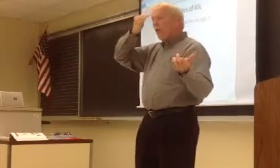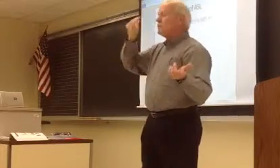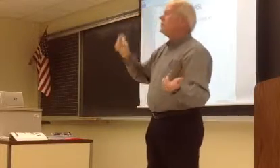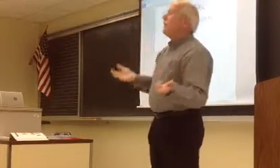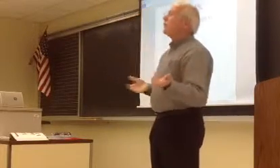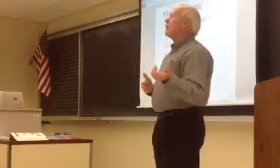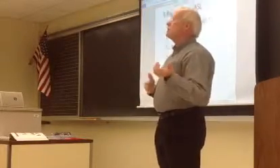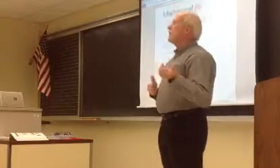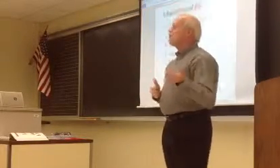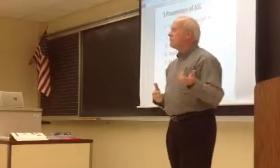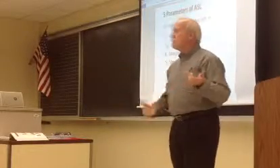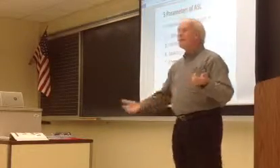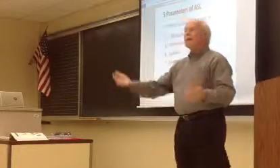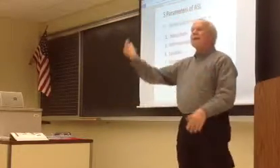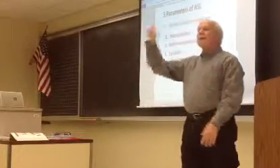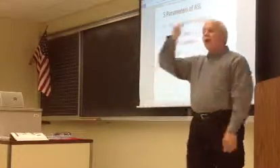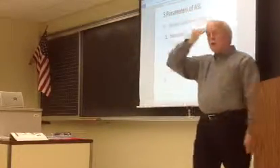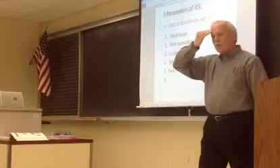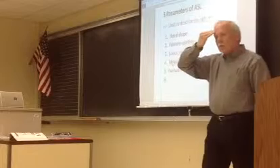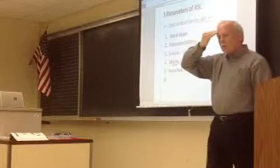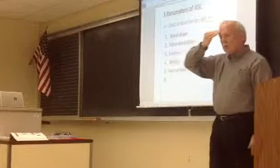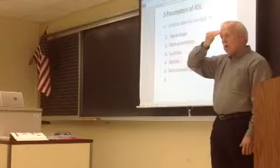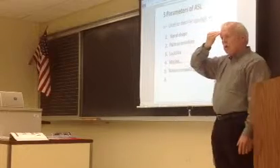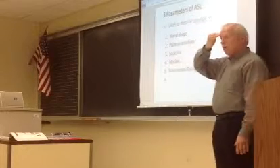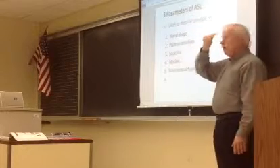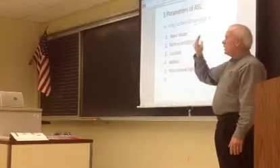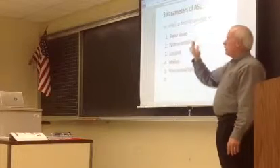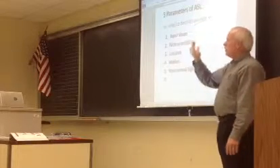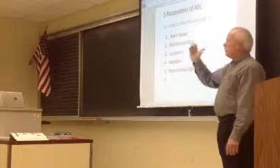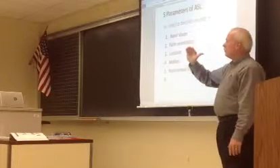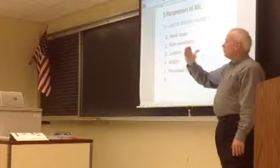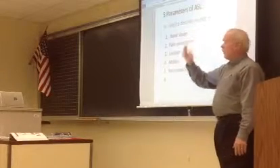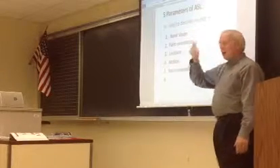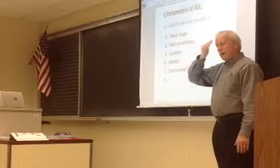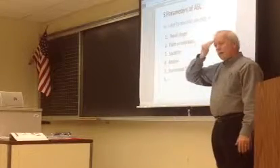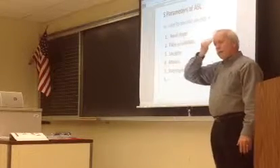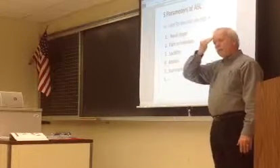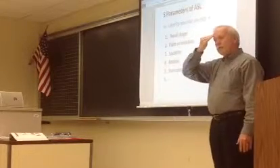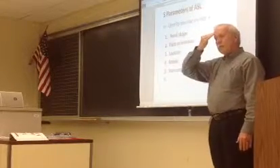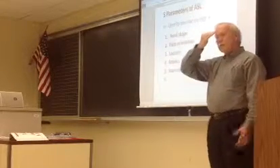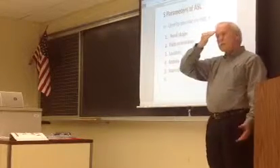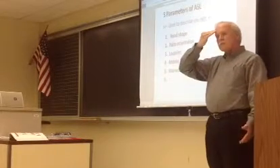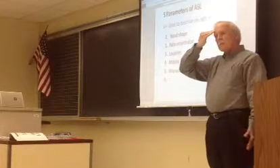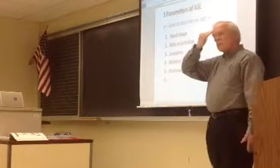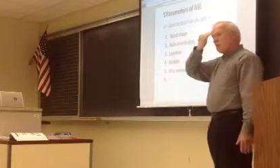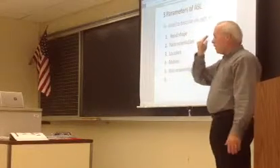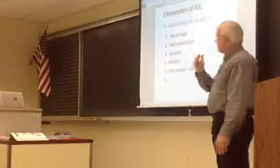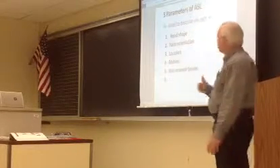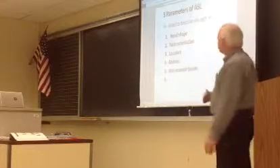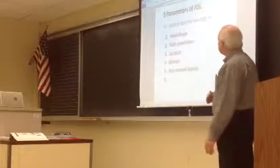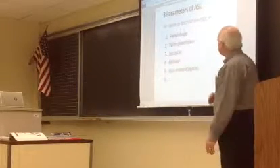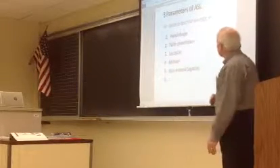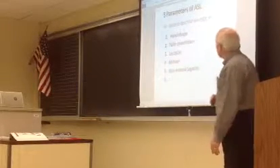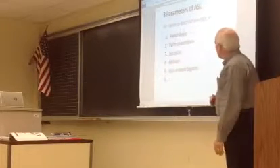What's the palm orientation for the sign no? Curve. Palm in, I guess is what we'd call it.